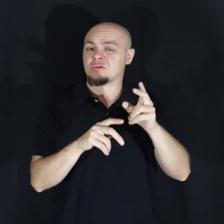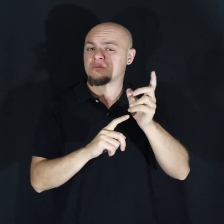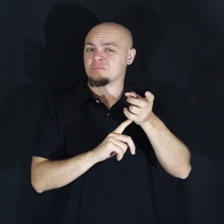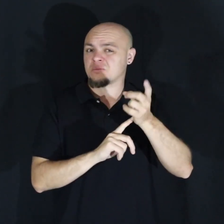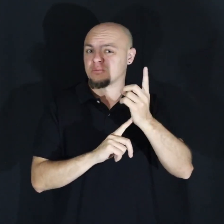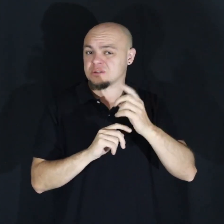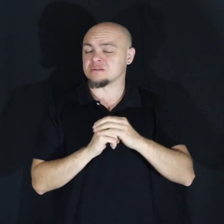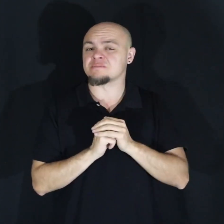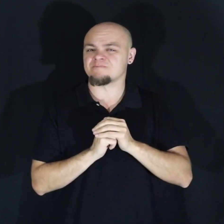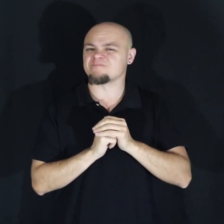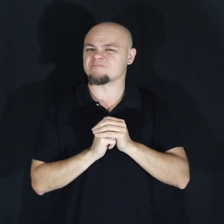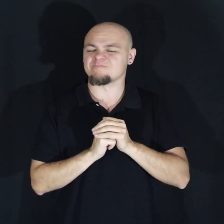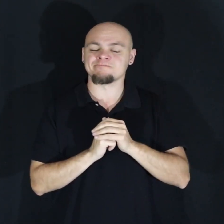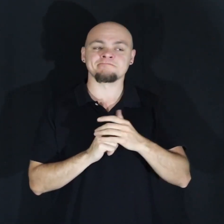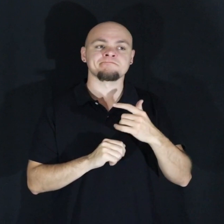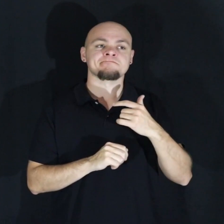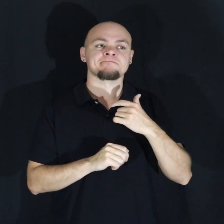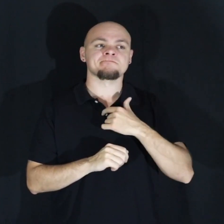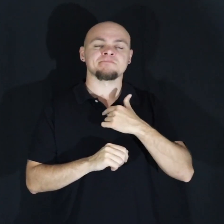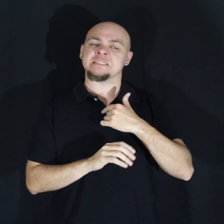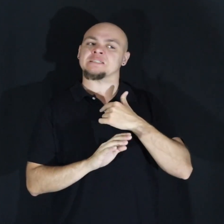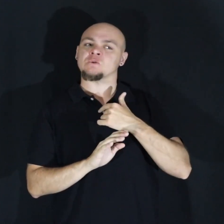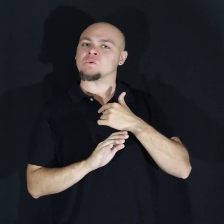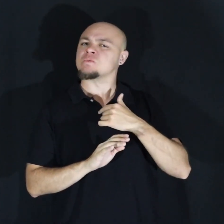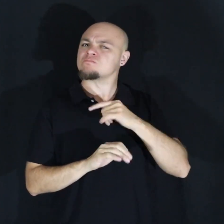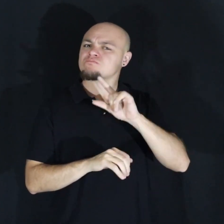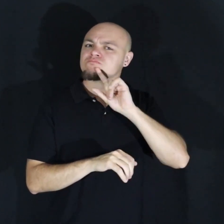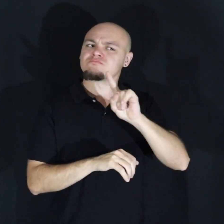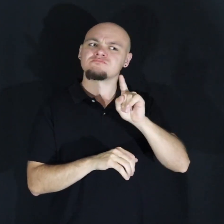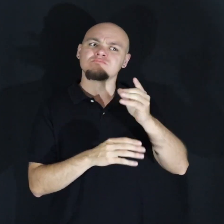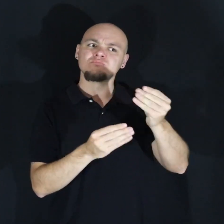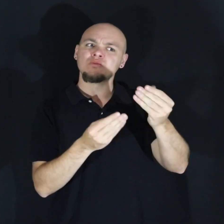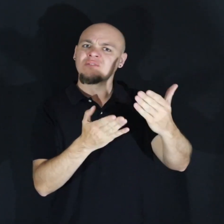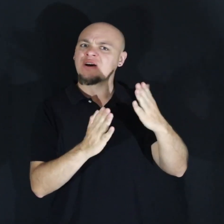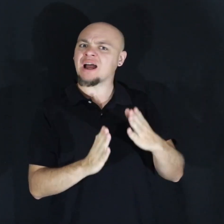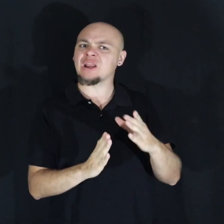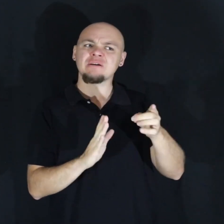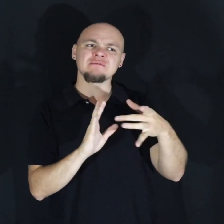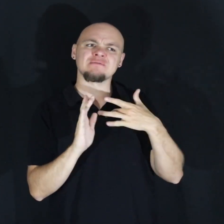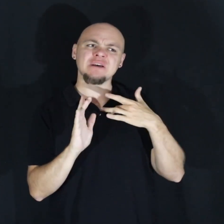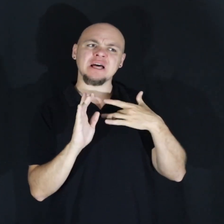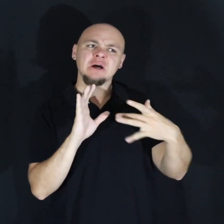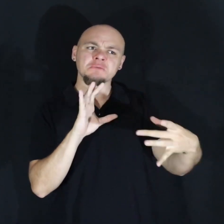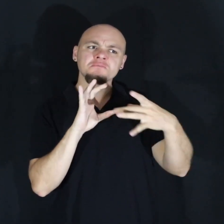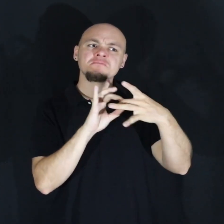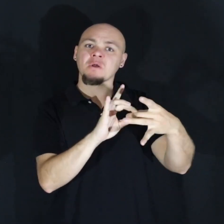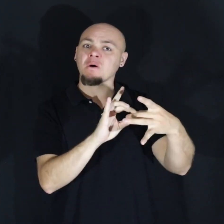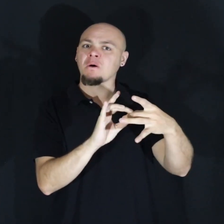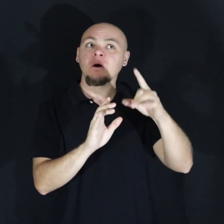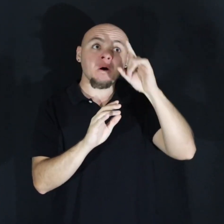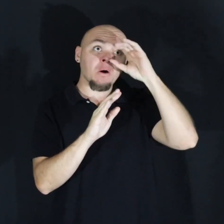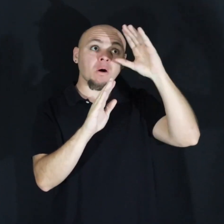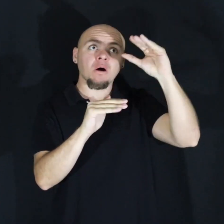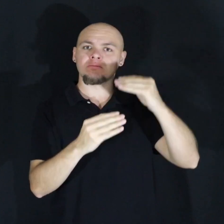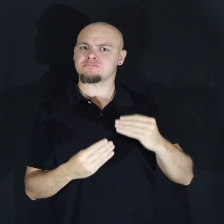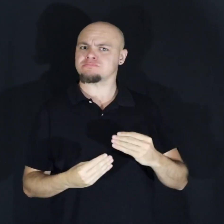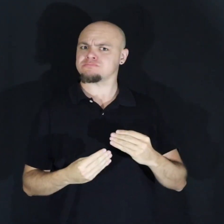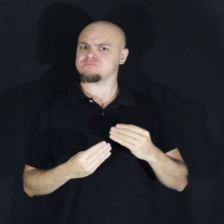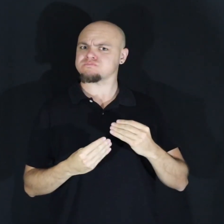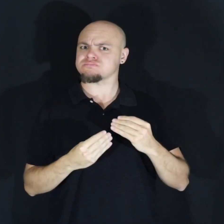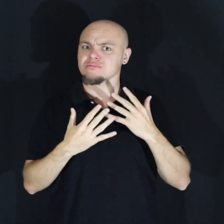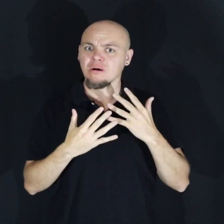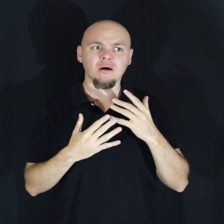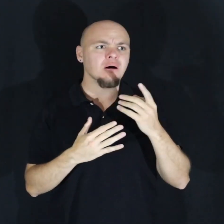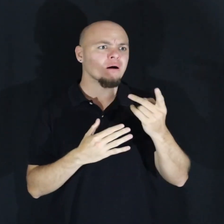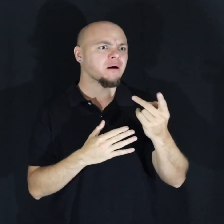moments, I felt a true connection to a provider, a true ounce of hope that I could be understood by someone